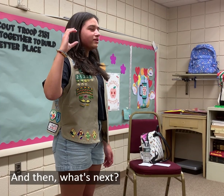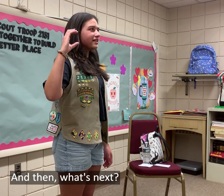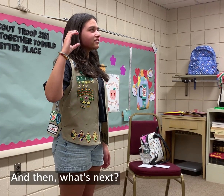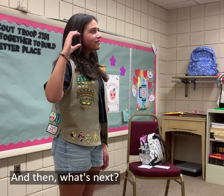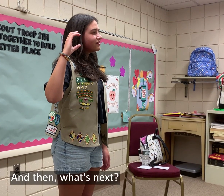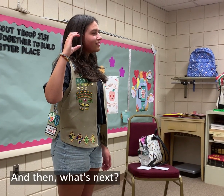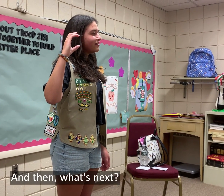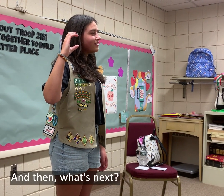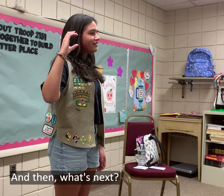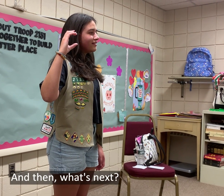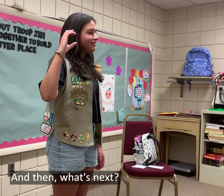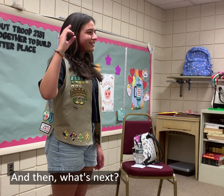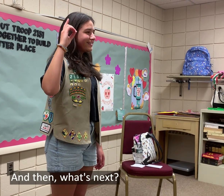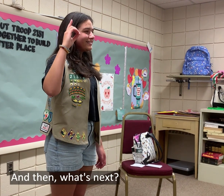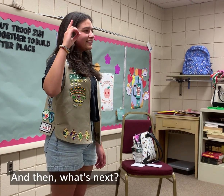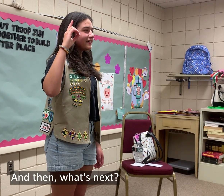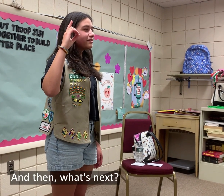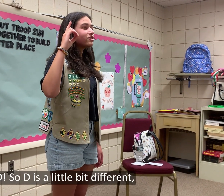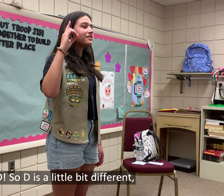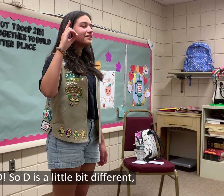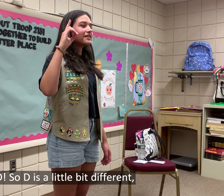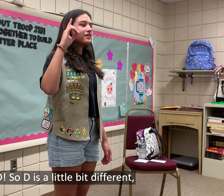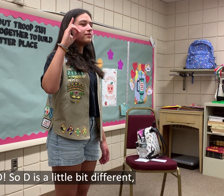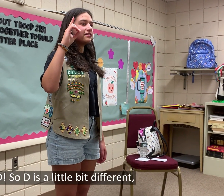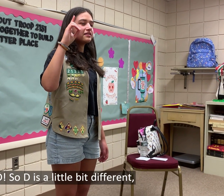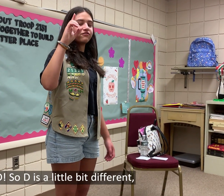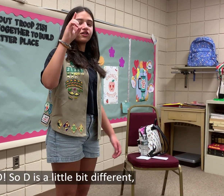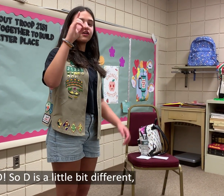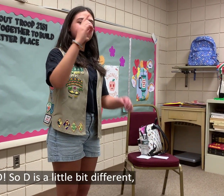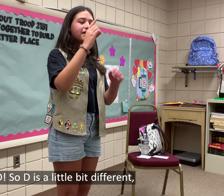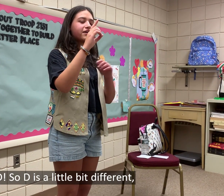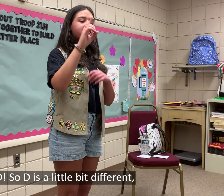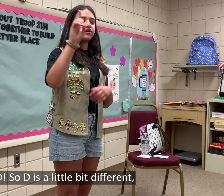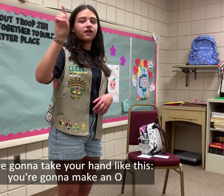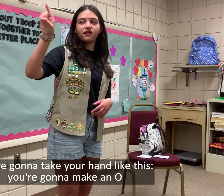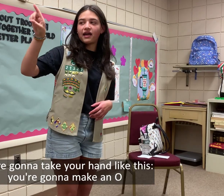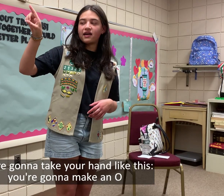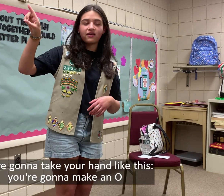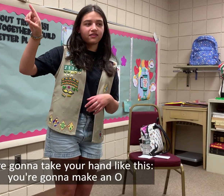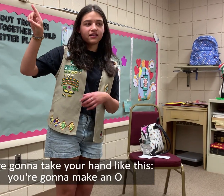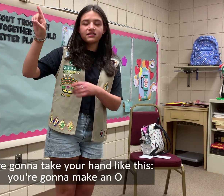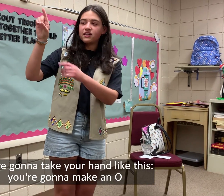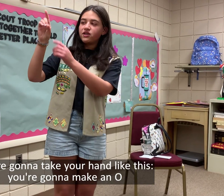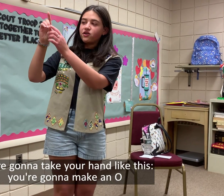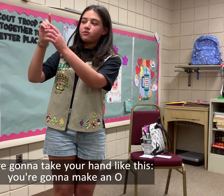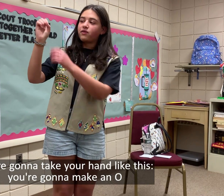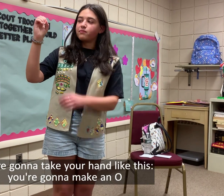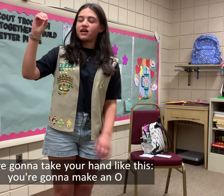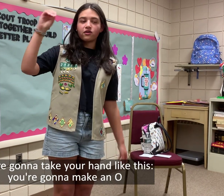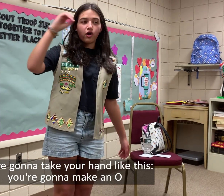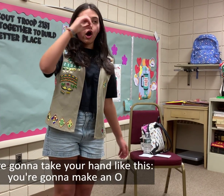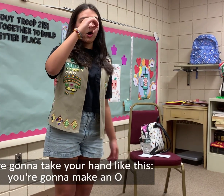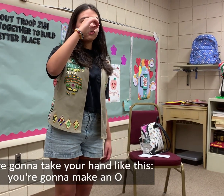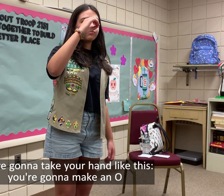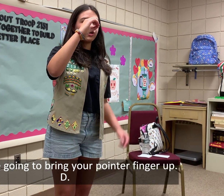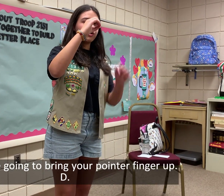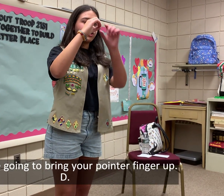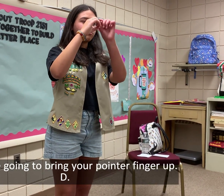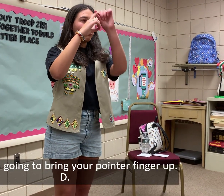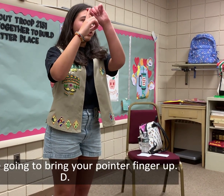next? D. So D is a little bit different. You're going to take your hand like this. You're going to like make an O, but you're going to bring your pointer finger